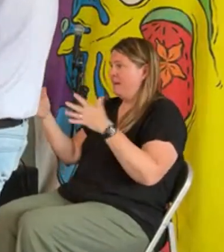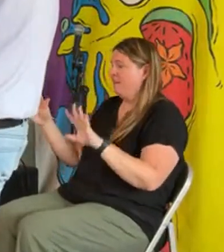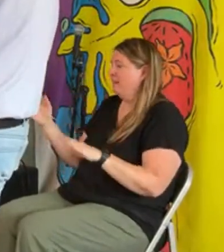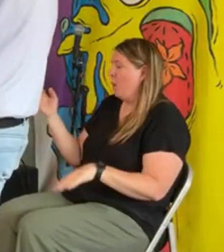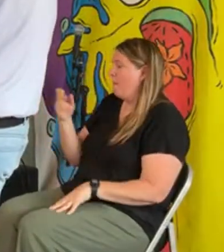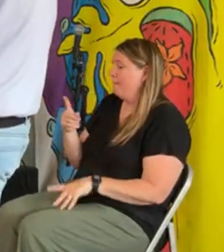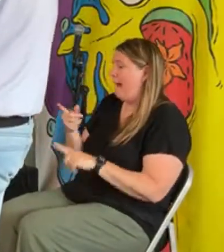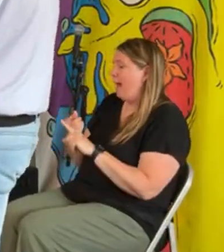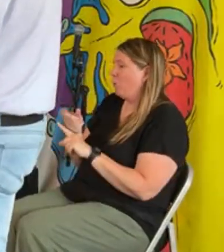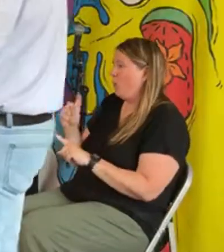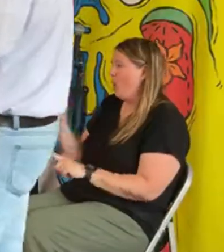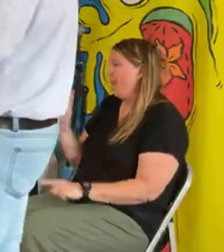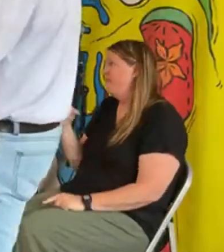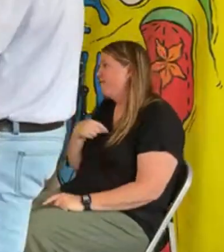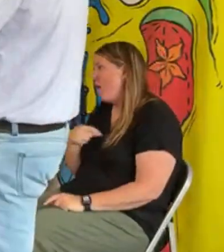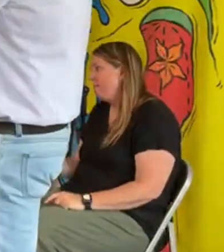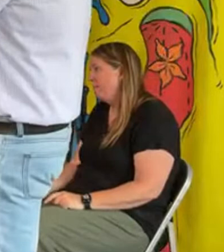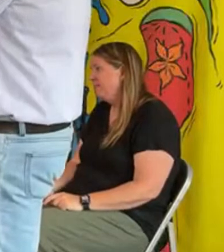came from.